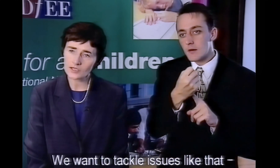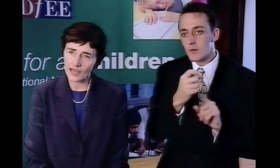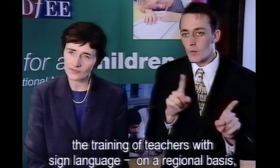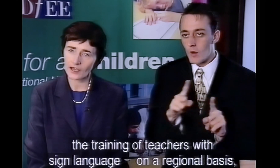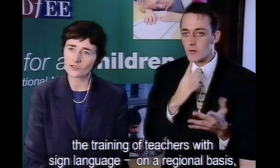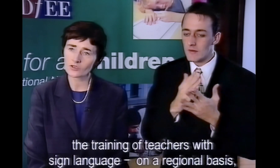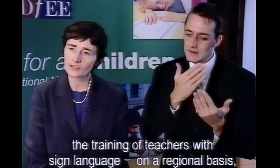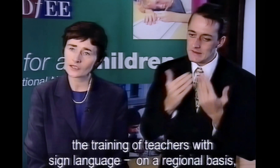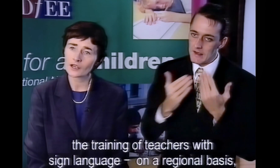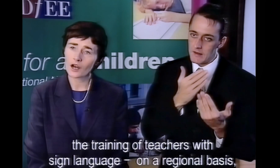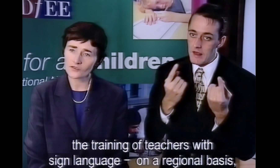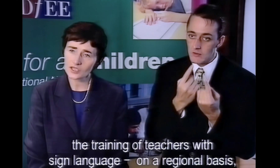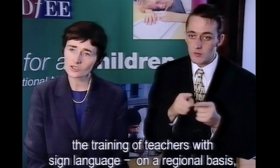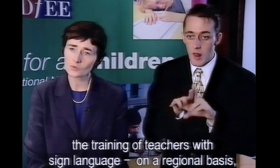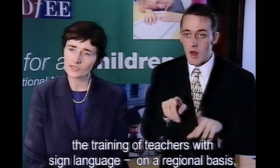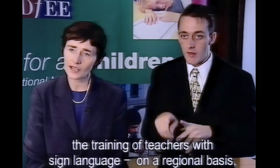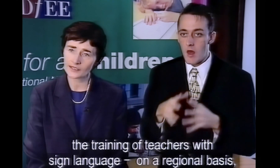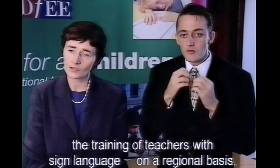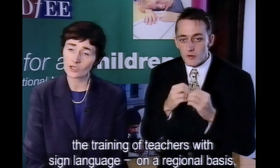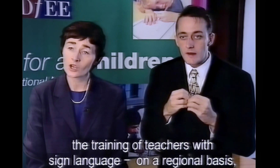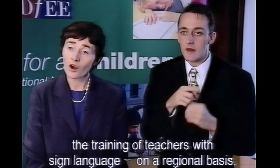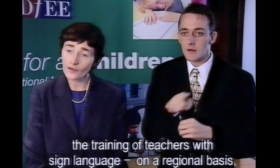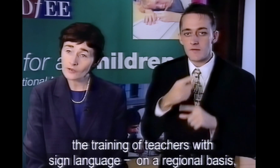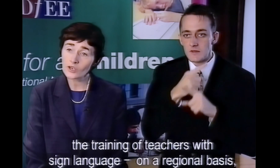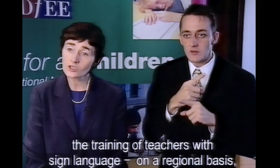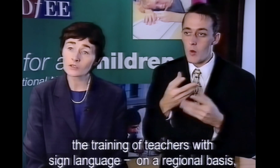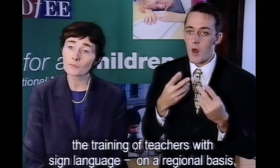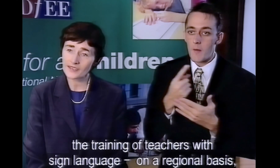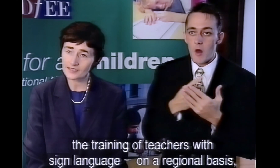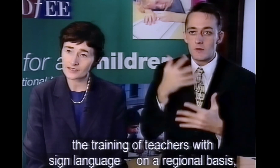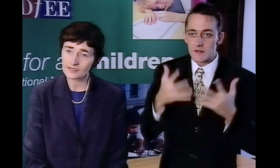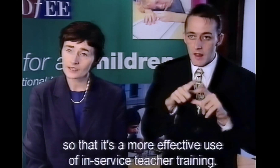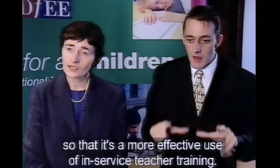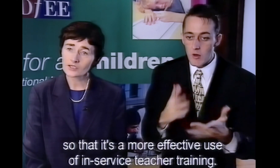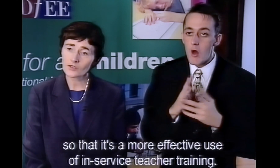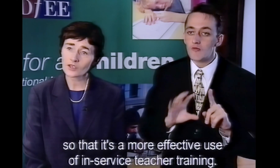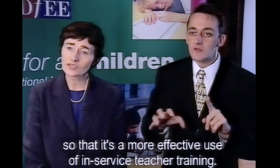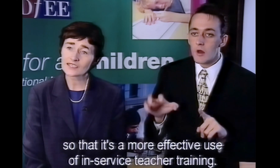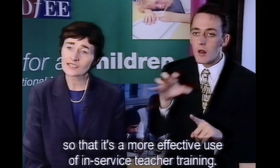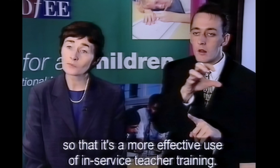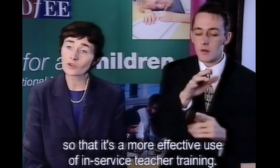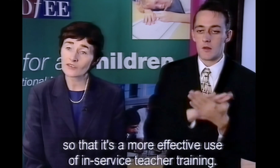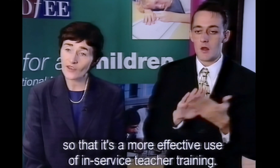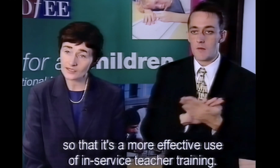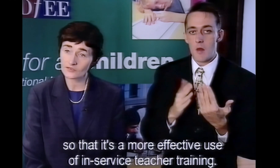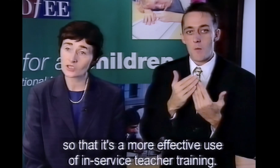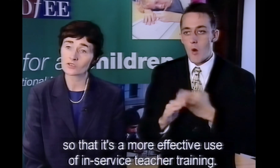like that, the training of teachers with sign language, on a regional basis so that it is a more effective use